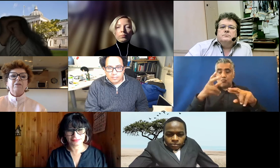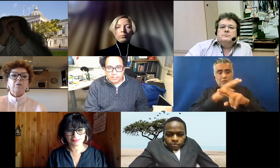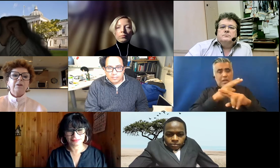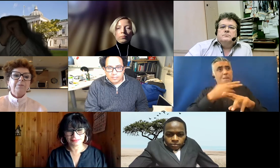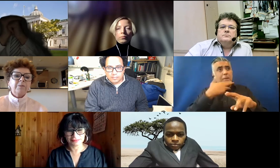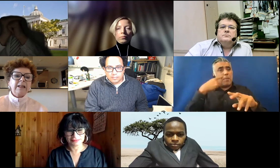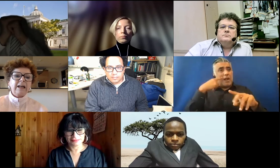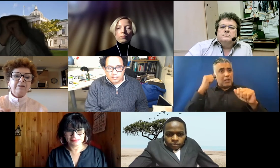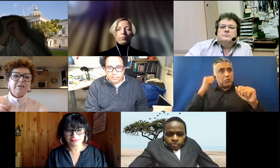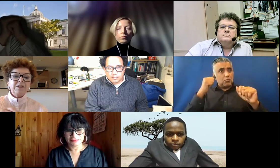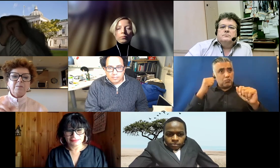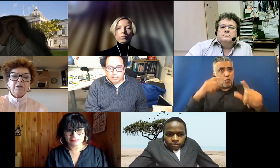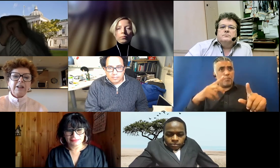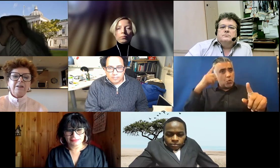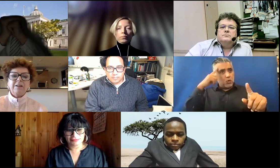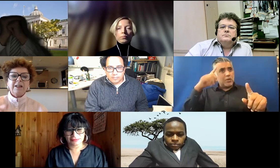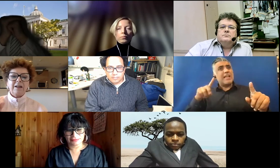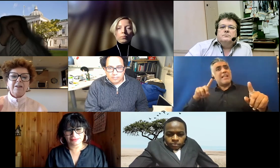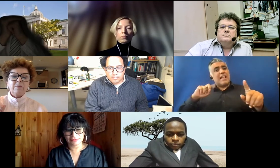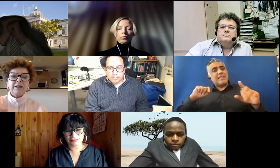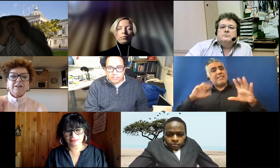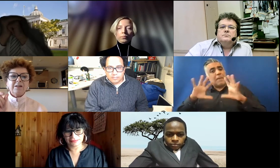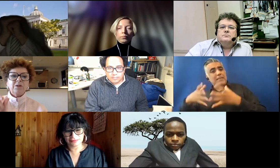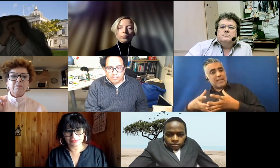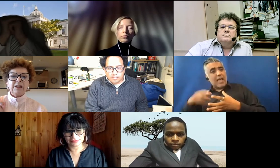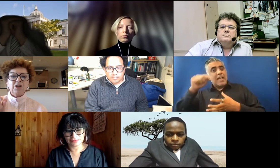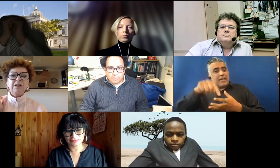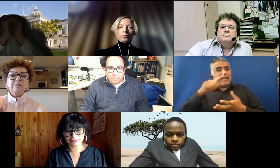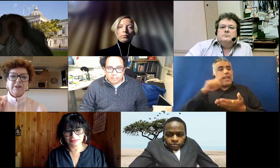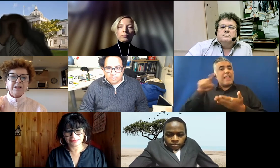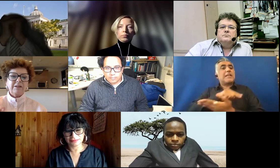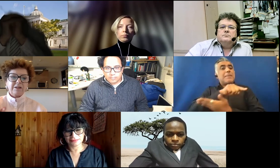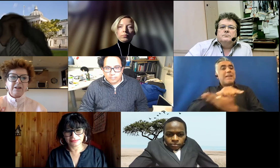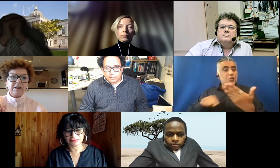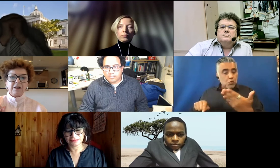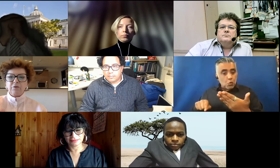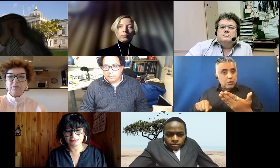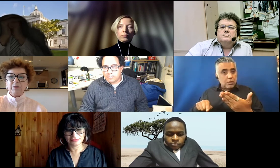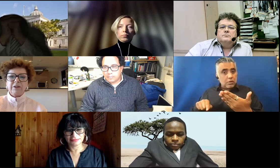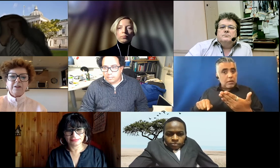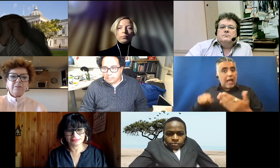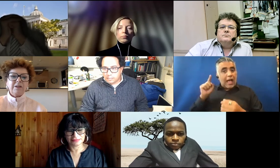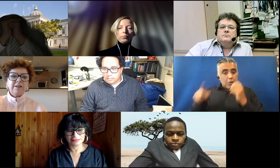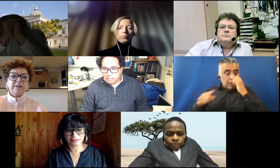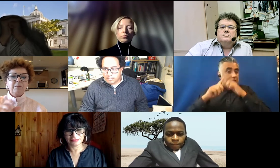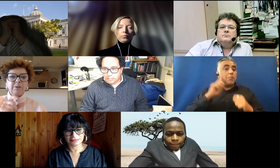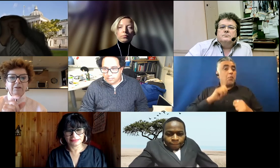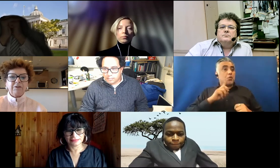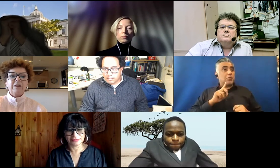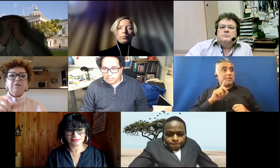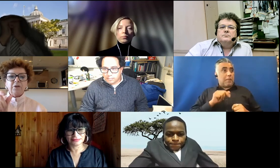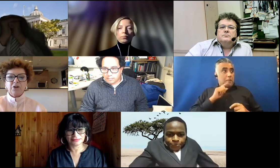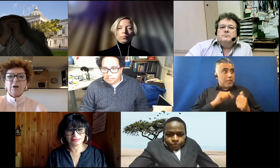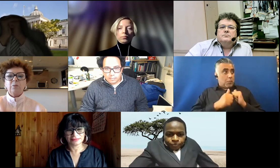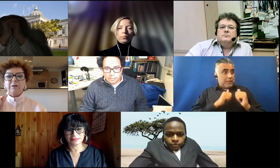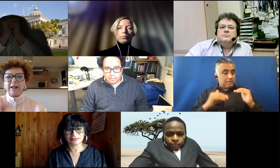for everyone. I think of disability in this AI debate as the discrimination litmus test. If women with disabilities can compete